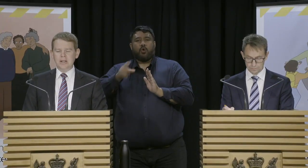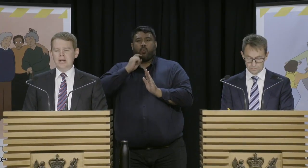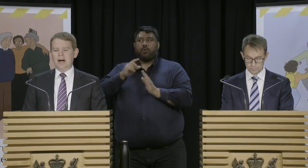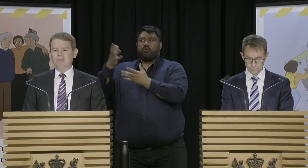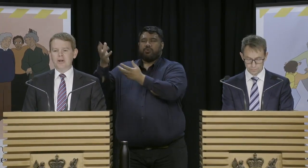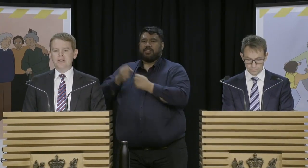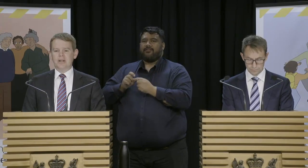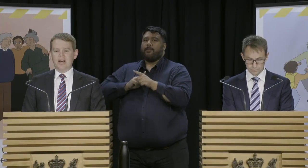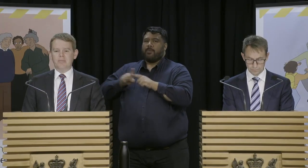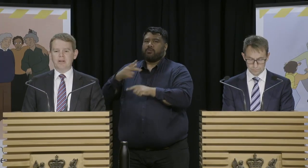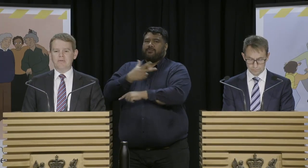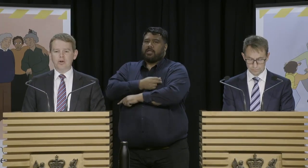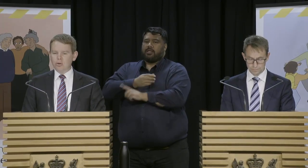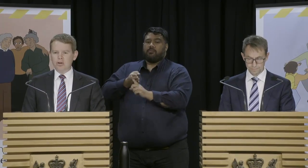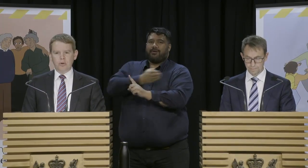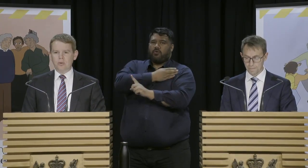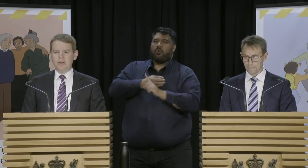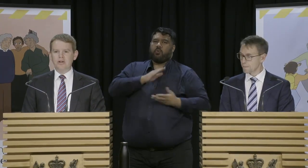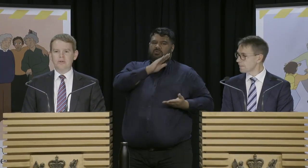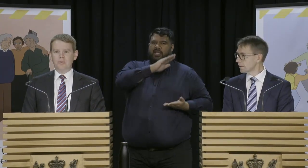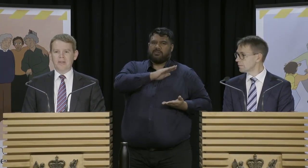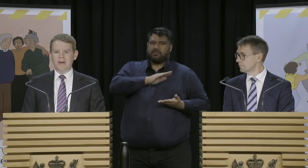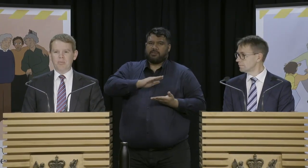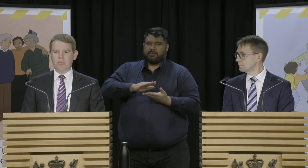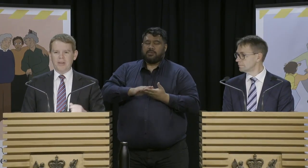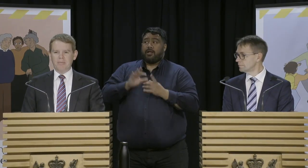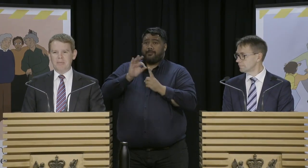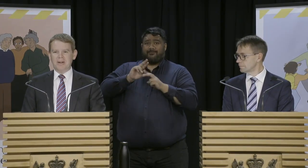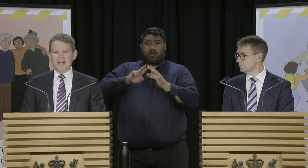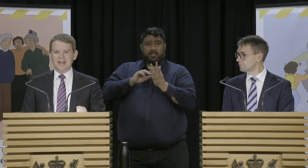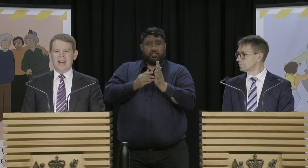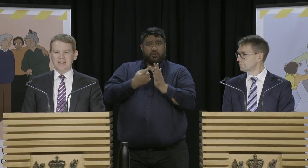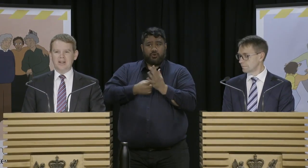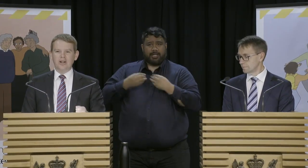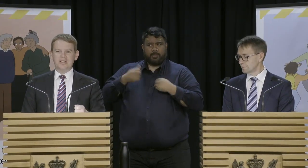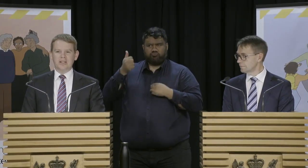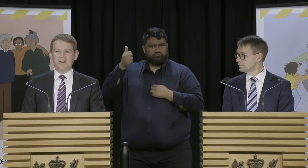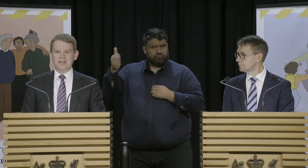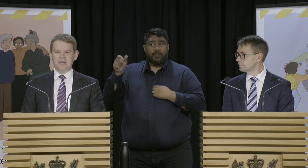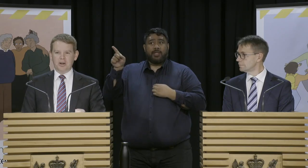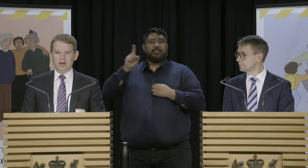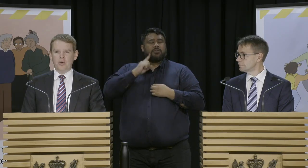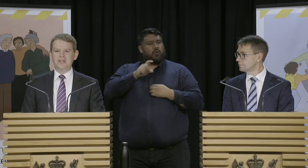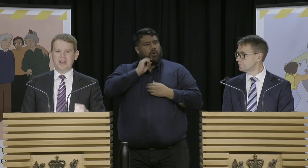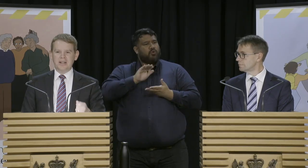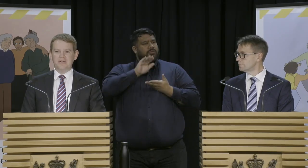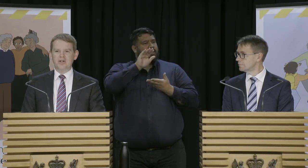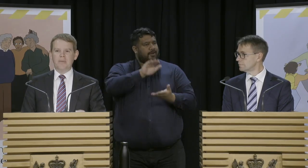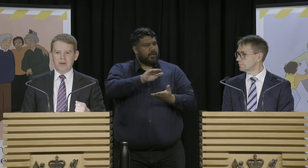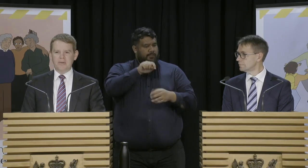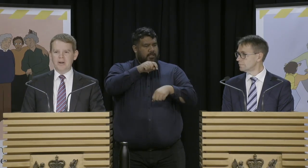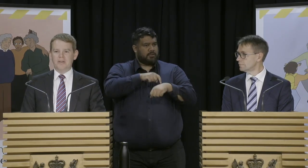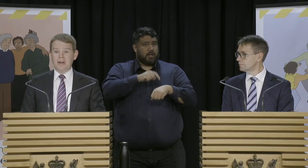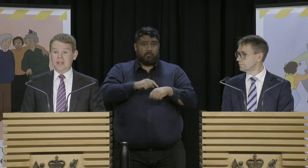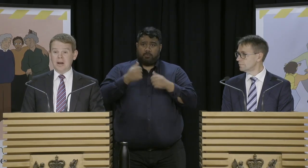in. Pfizer have been very good to work with in terms of when they indicate that they're going to deliver a quantity at a given